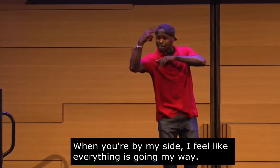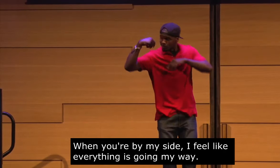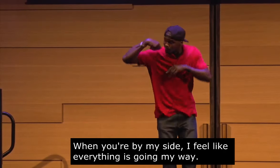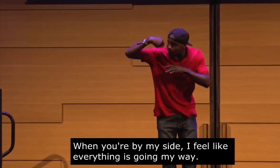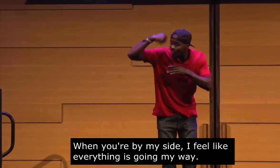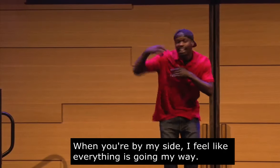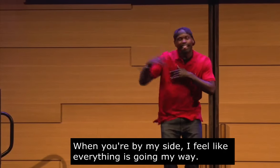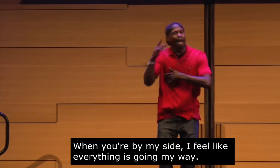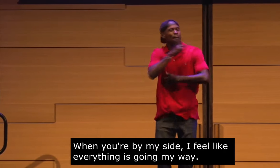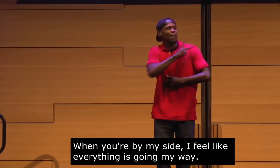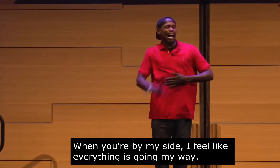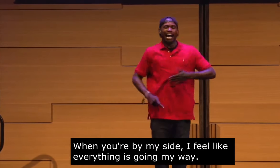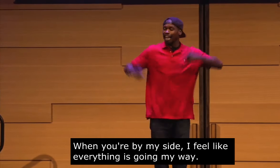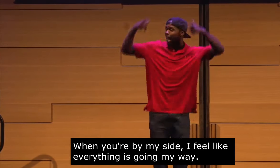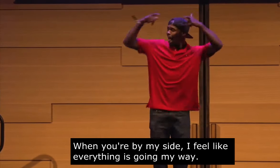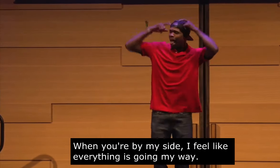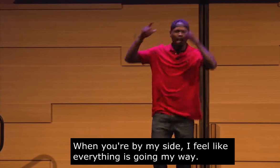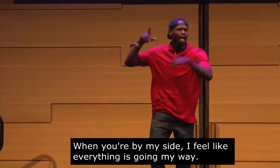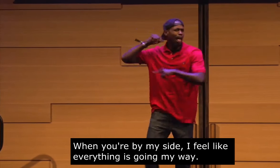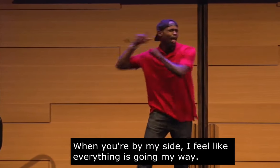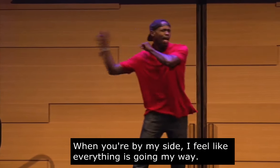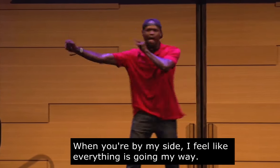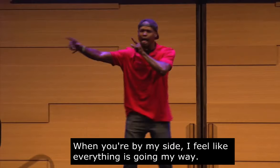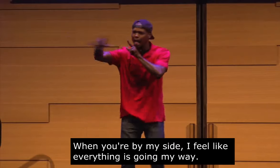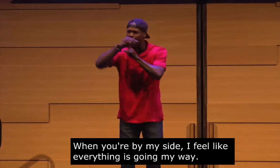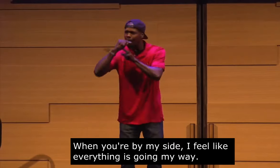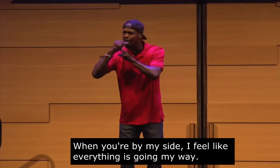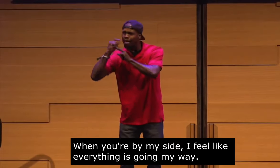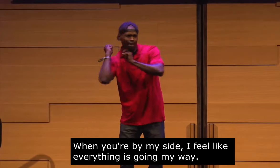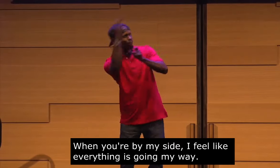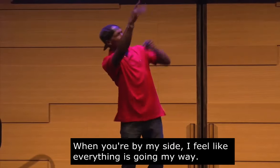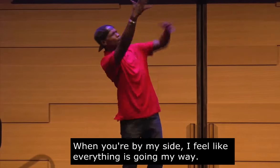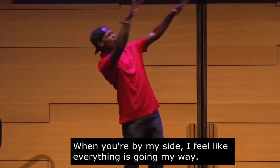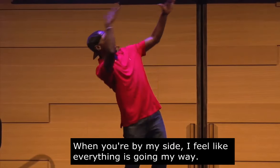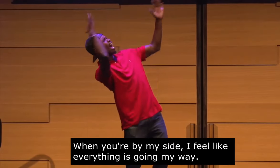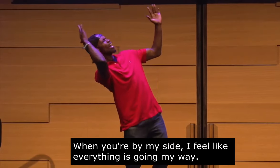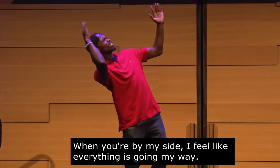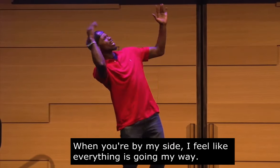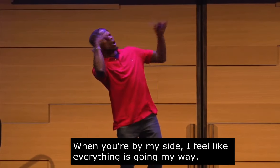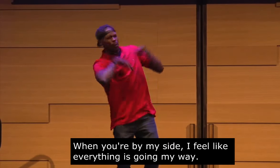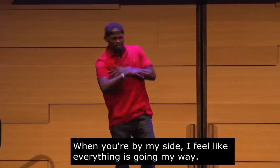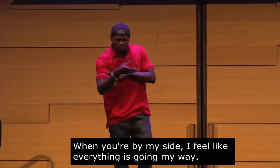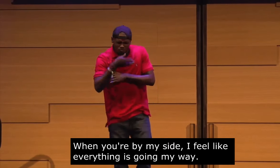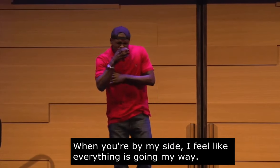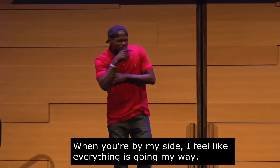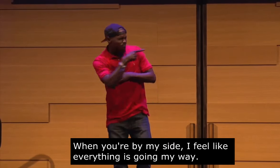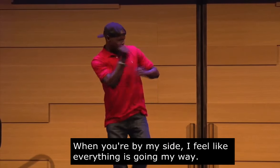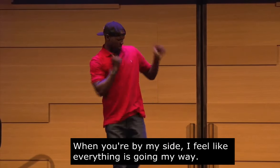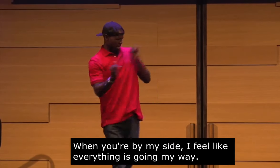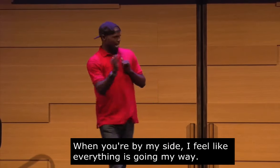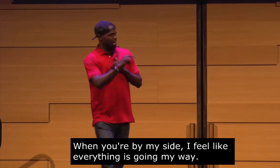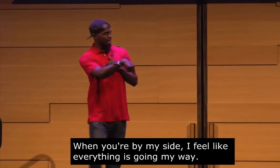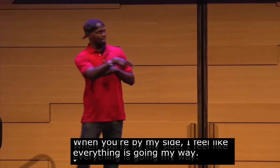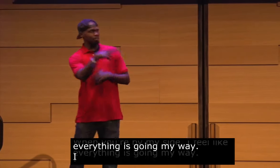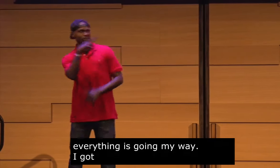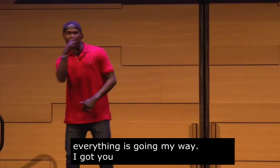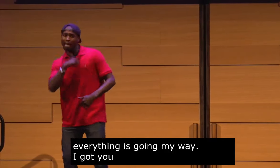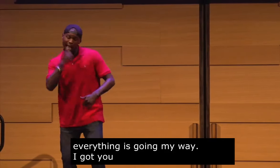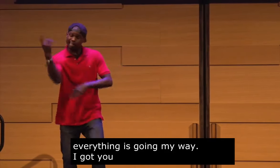barber and I'm feeling like Midas. Heard him say, give him praise. For sooner or later, got you acting like this. And